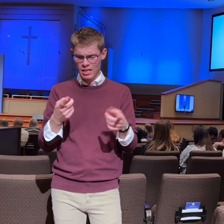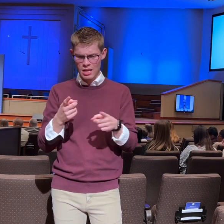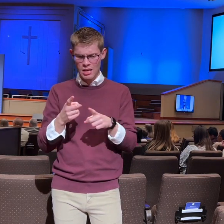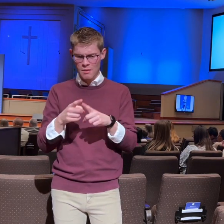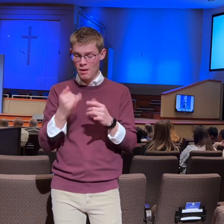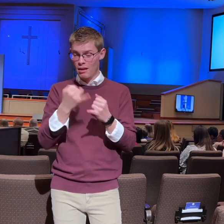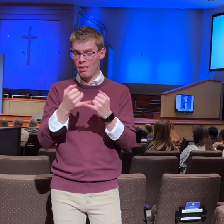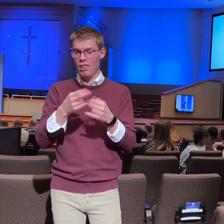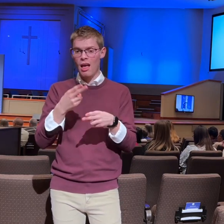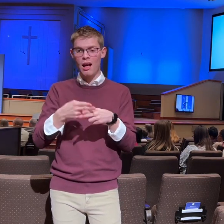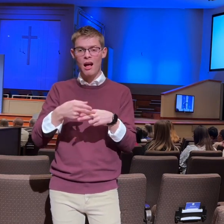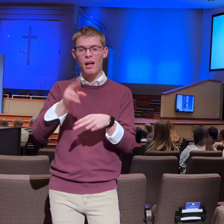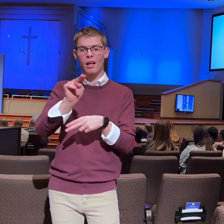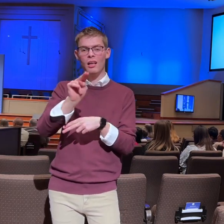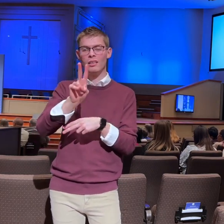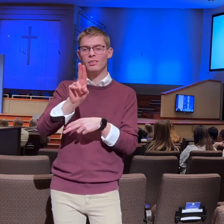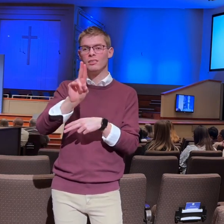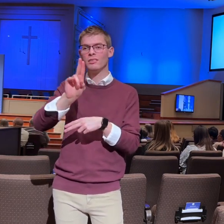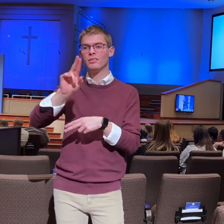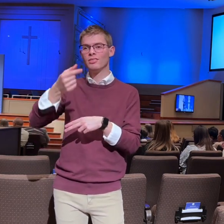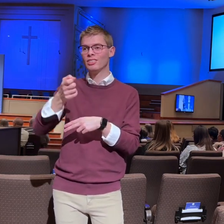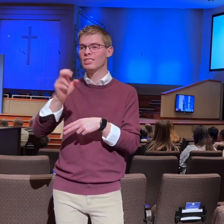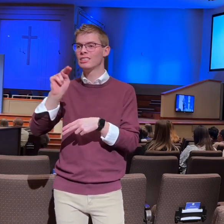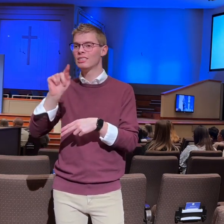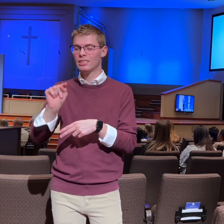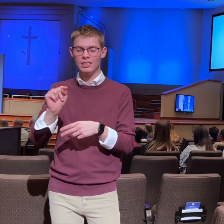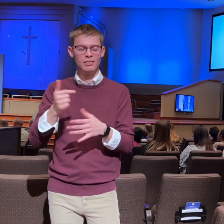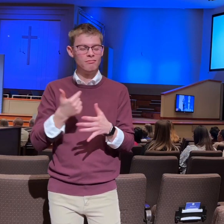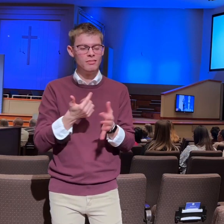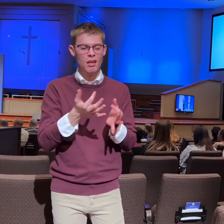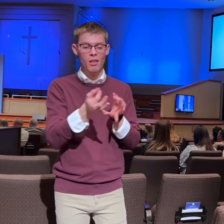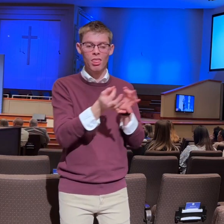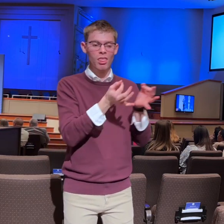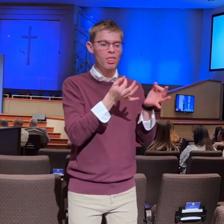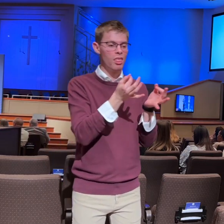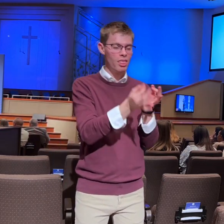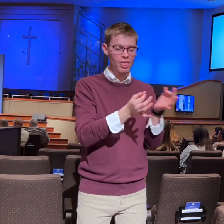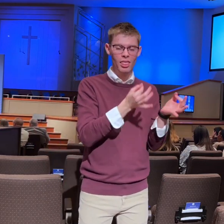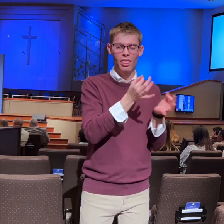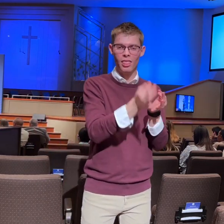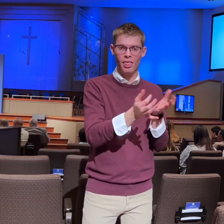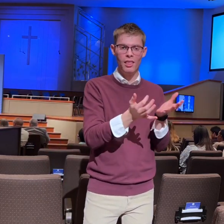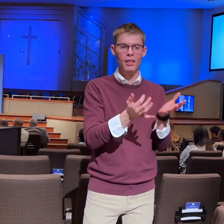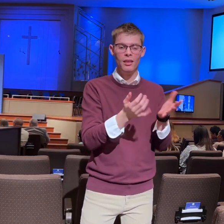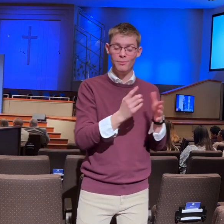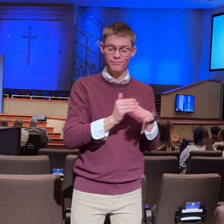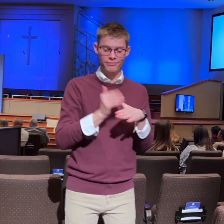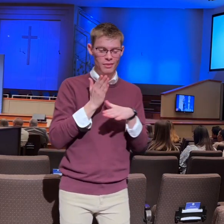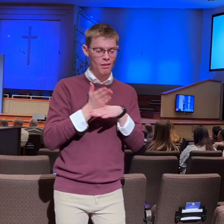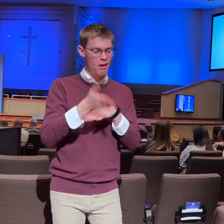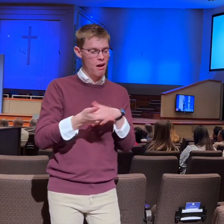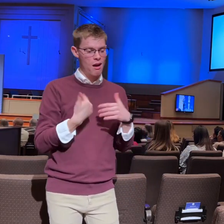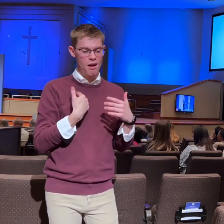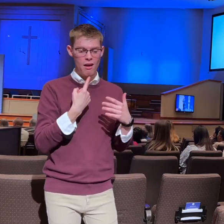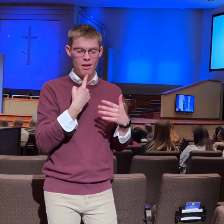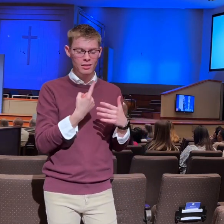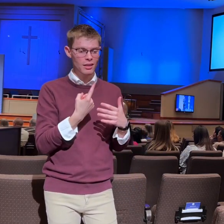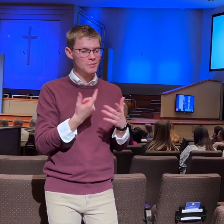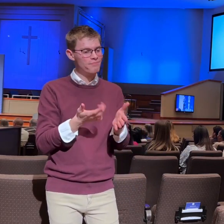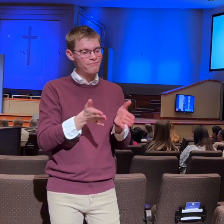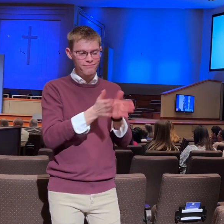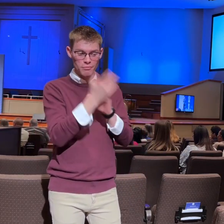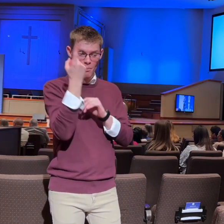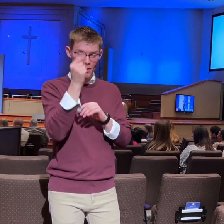come back to me. And we sat there and we ate and we talked about things. And after a while, I said to him, I said, you know, I've been praying for you for several